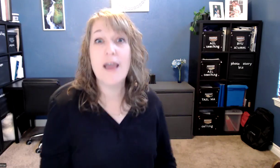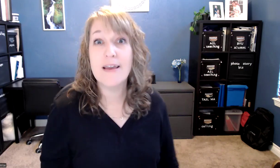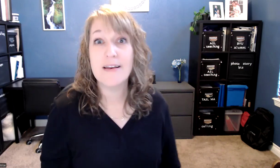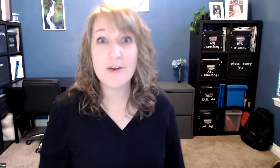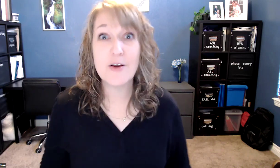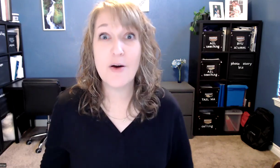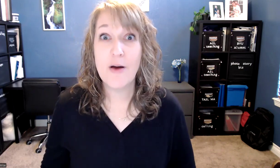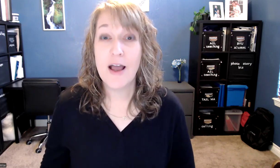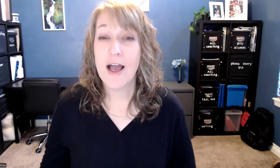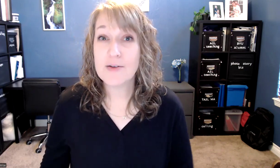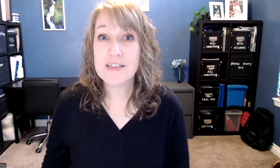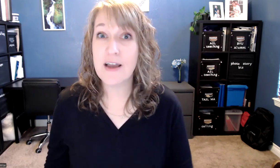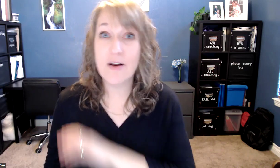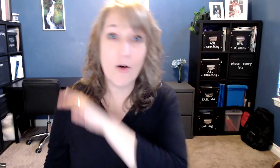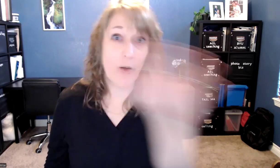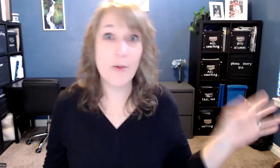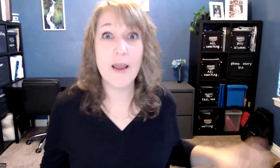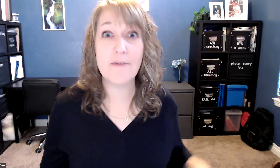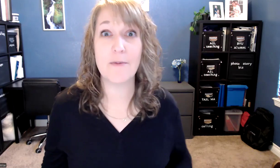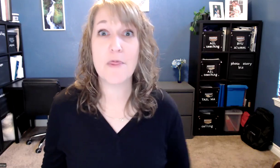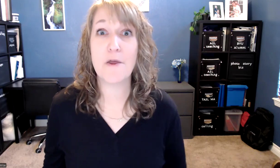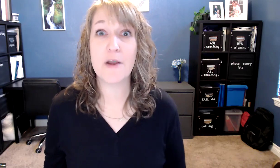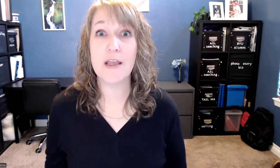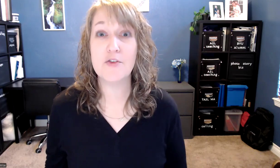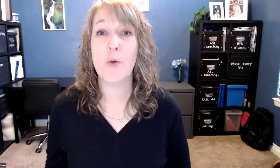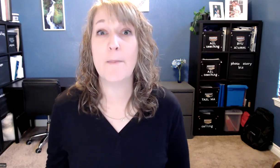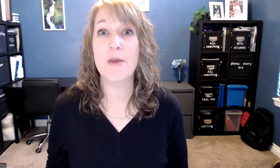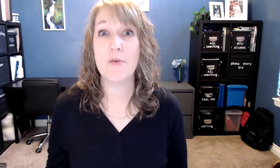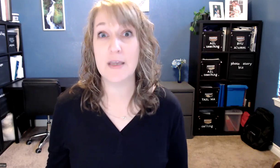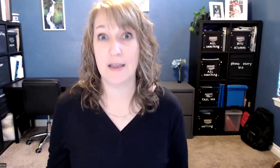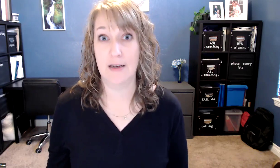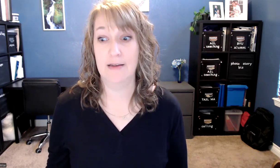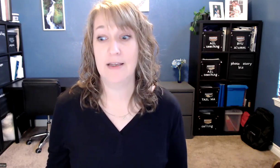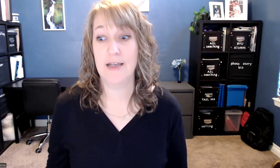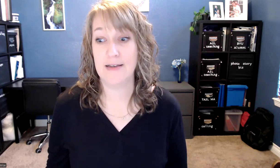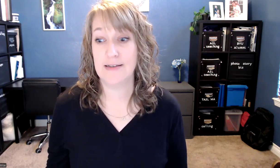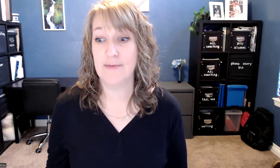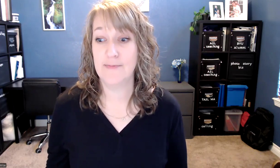Okay, now you know how to sign all the way from 30 to 1,000,000 in ASL.